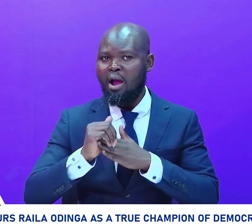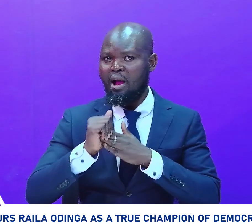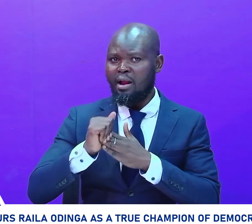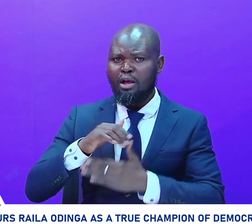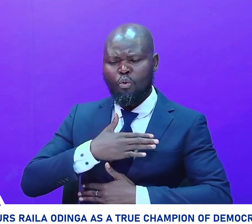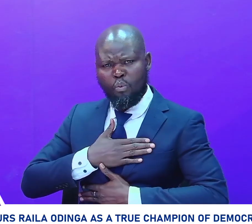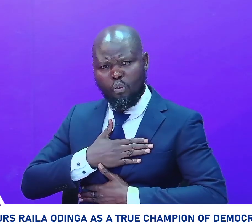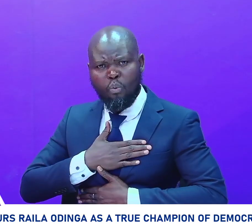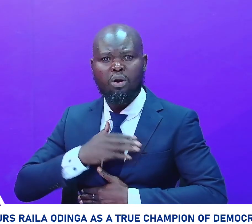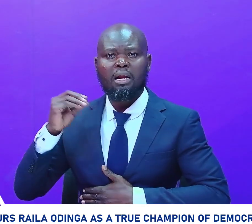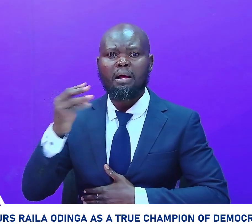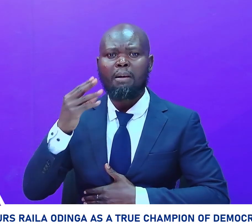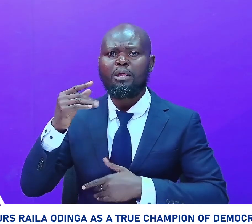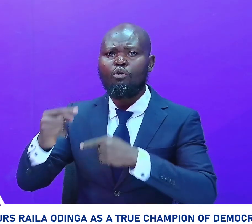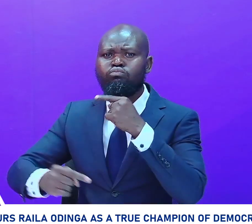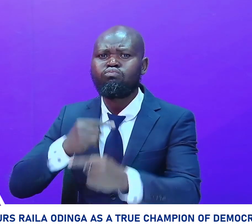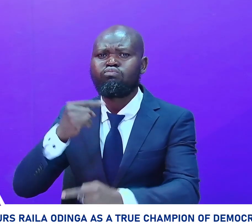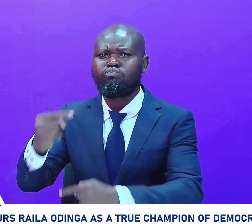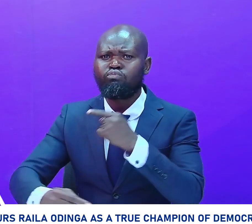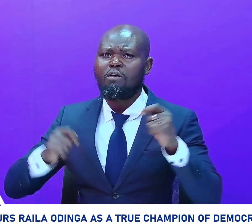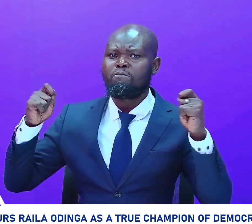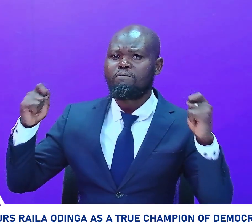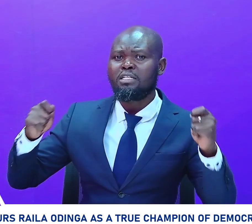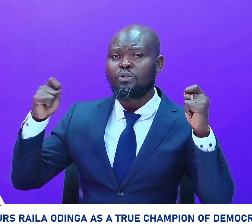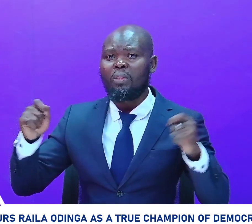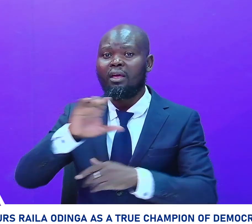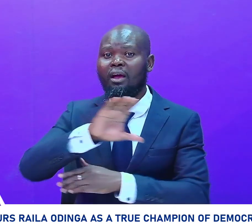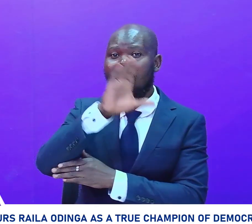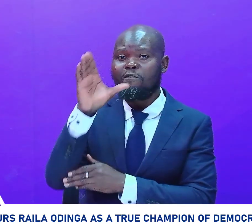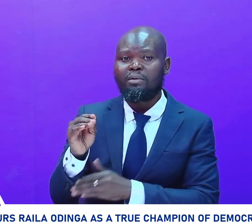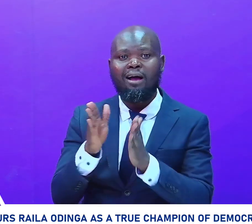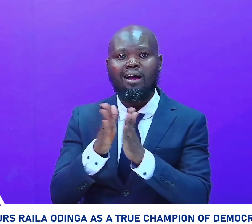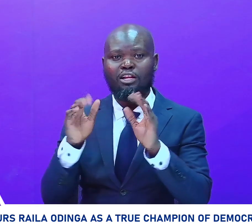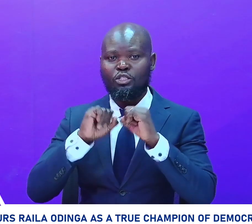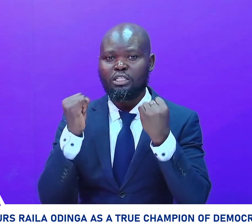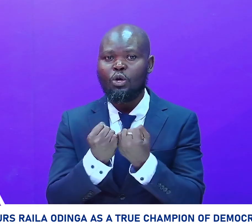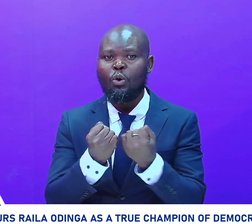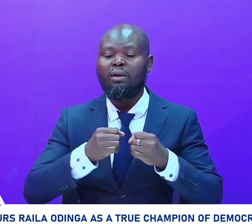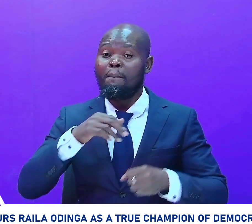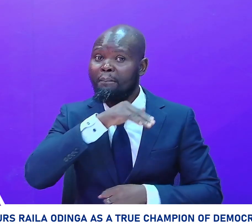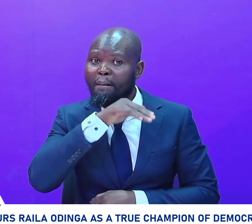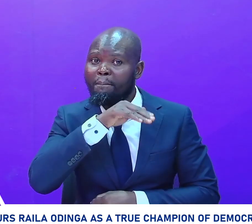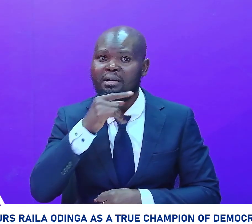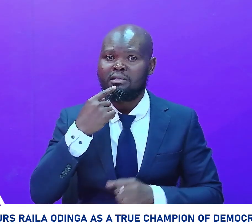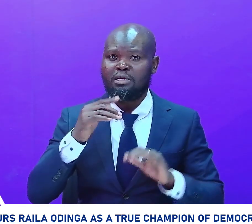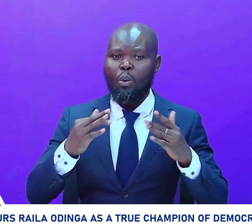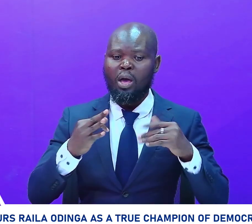Pan-Africanism, social justice, and Odinga passed away at 80. That was October 15th